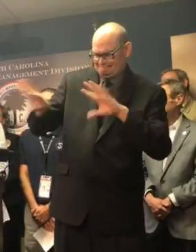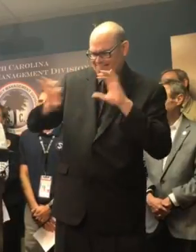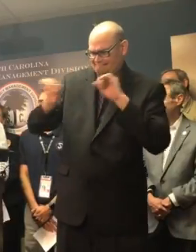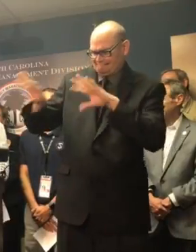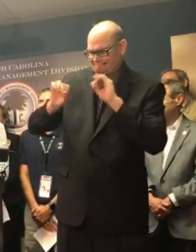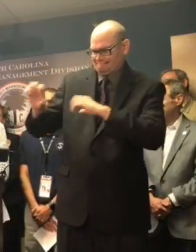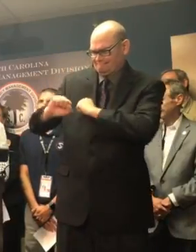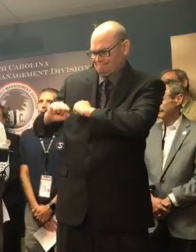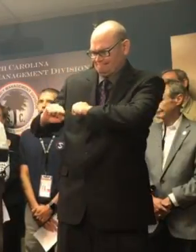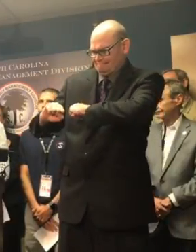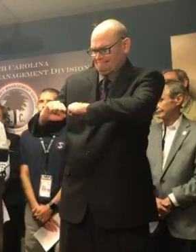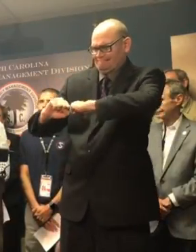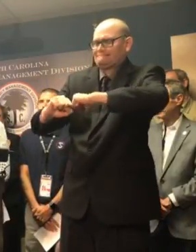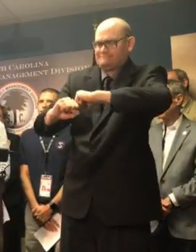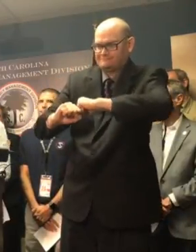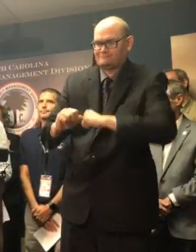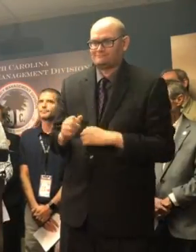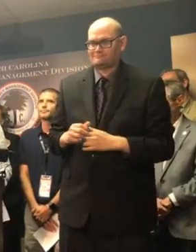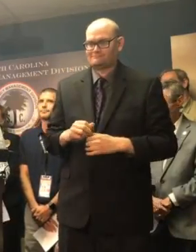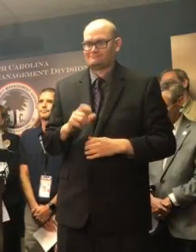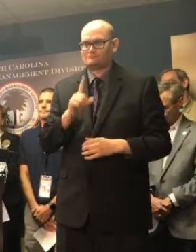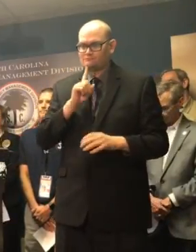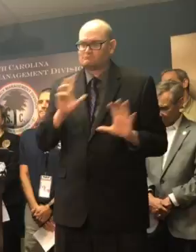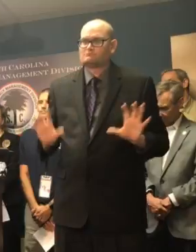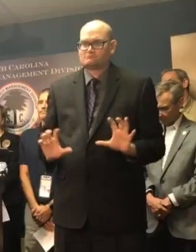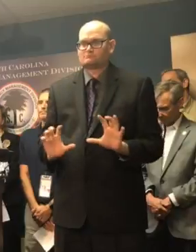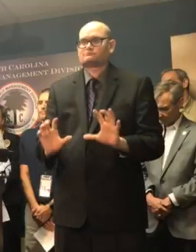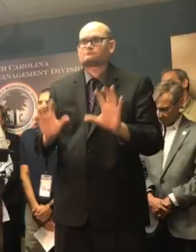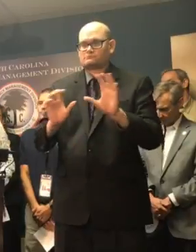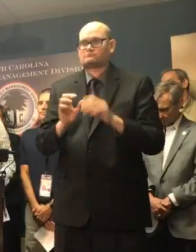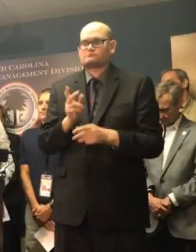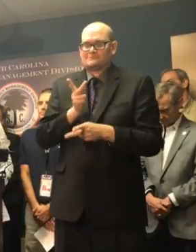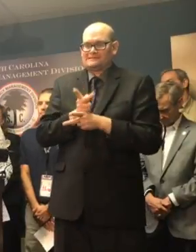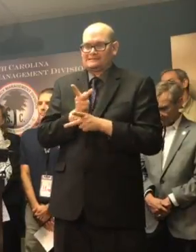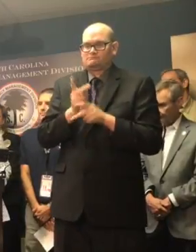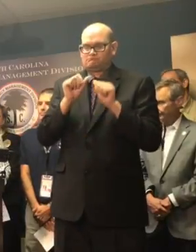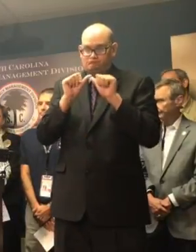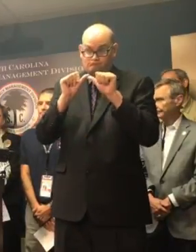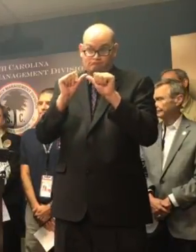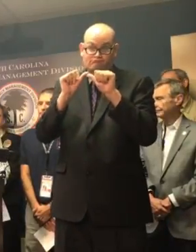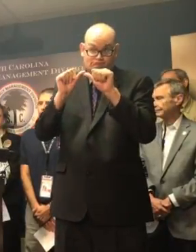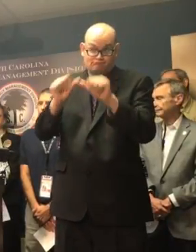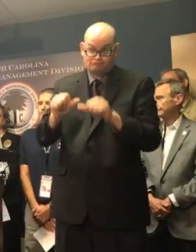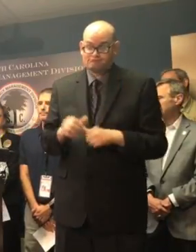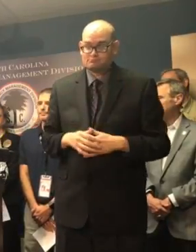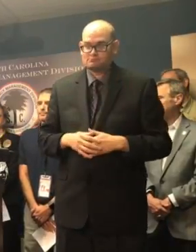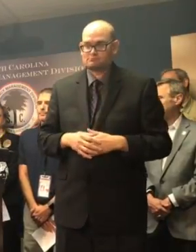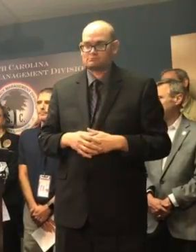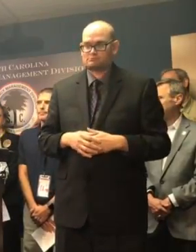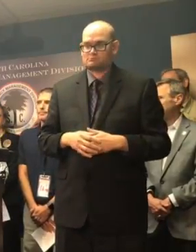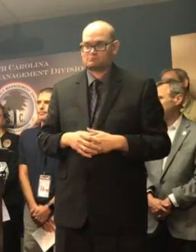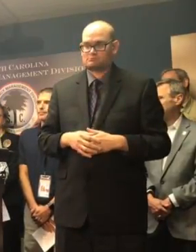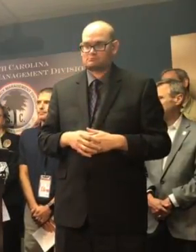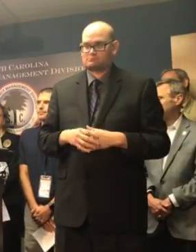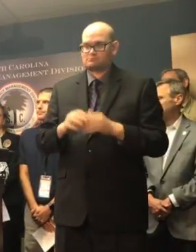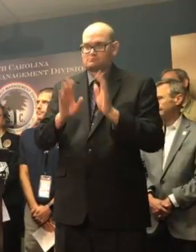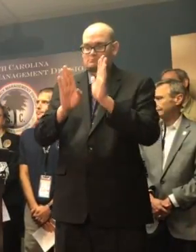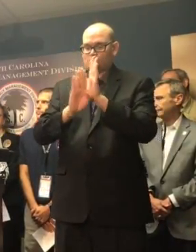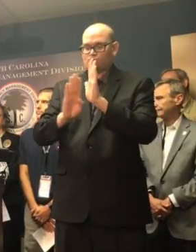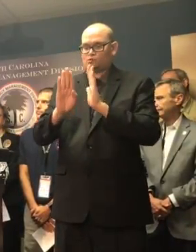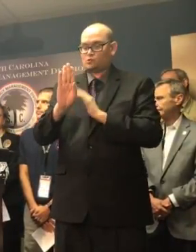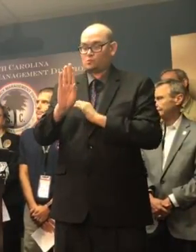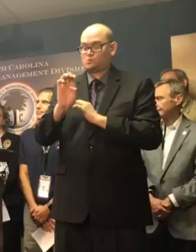schedule on what the requests are now, and we'll continue to do that. What is very telling is Beaufort Memorial